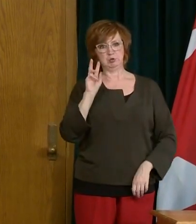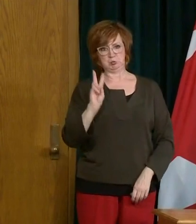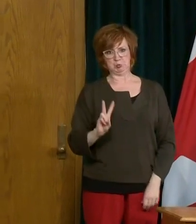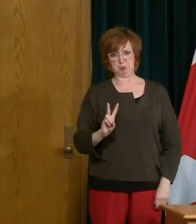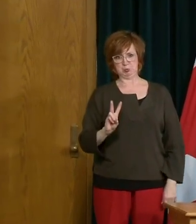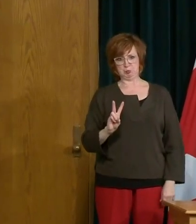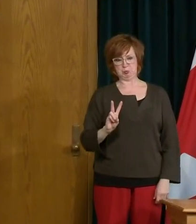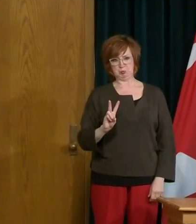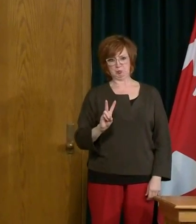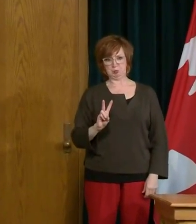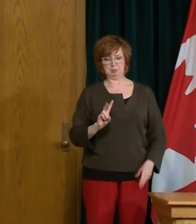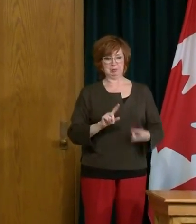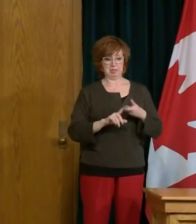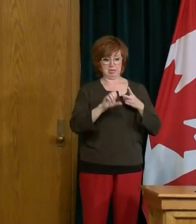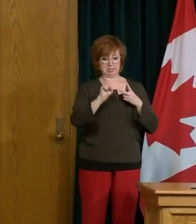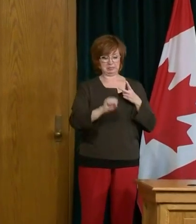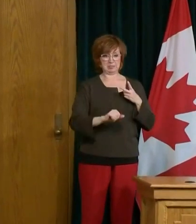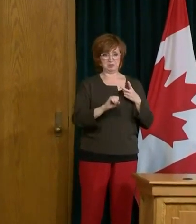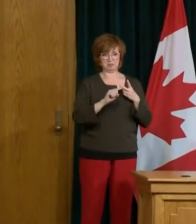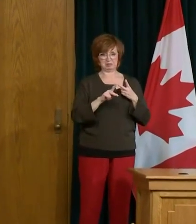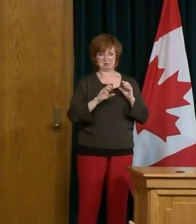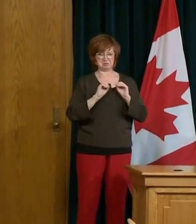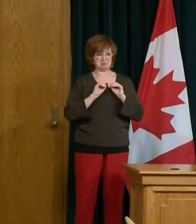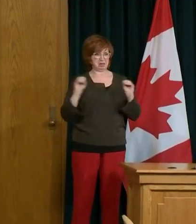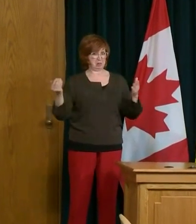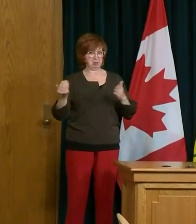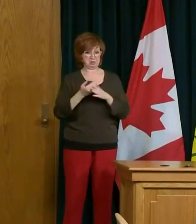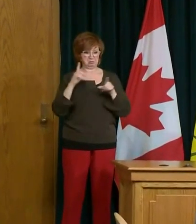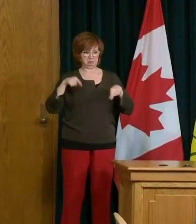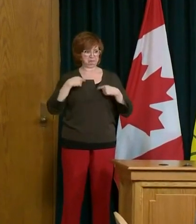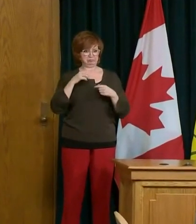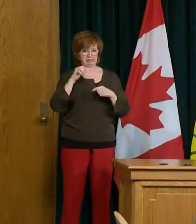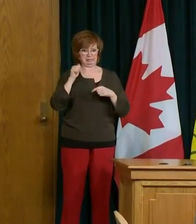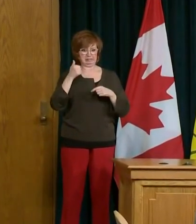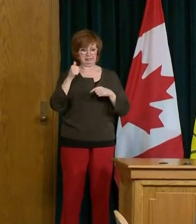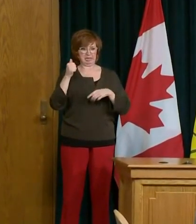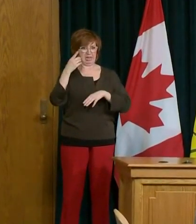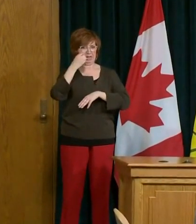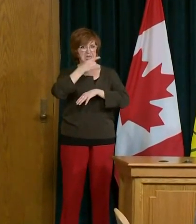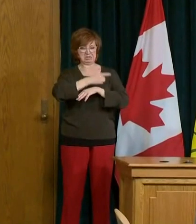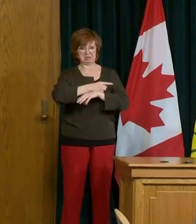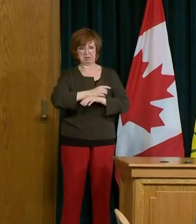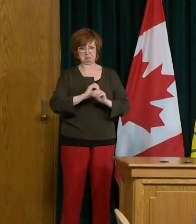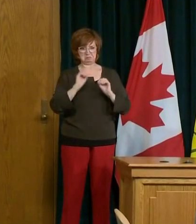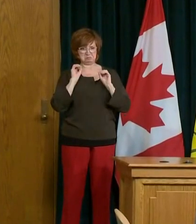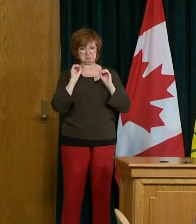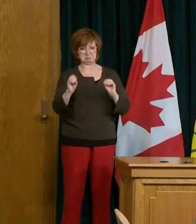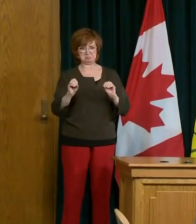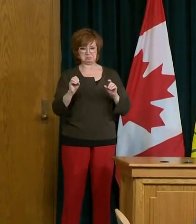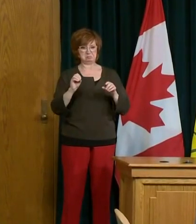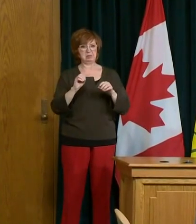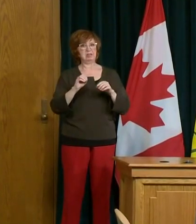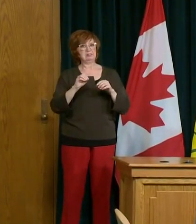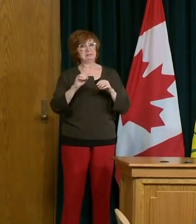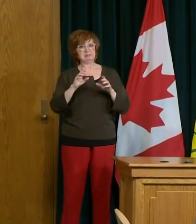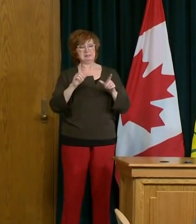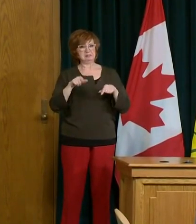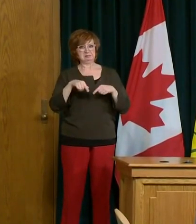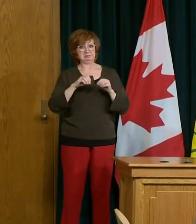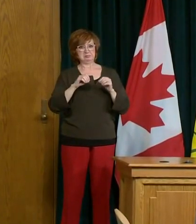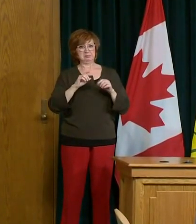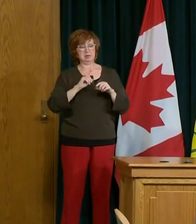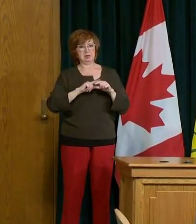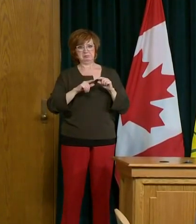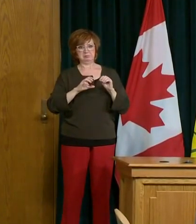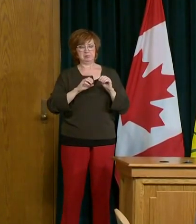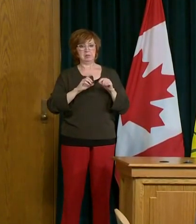about 10 days. What insight do you have, Dr. Shahab, in why physical distancing measures have worked so well in this area of the